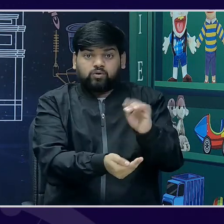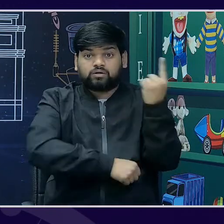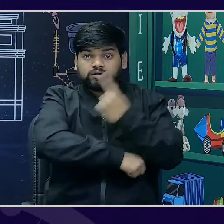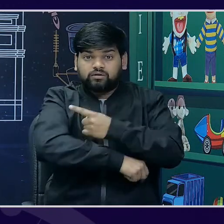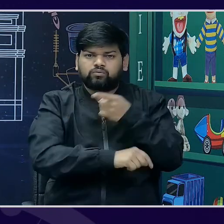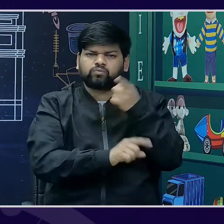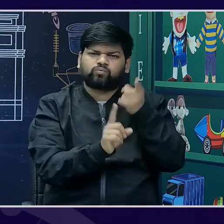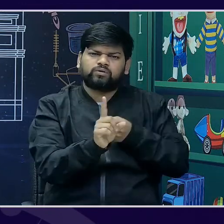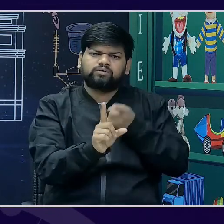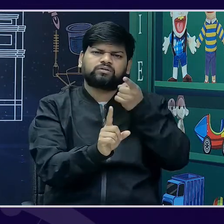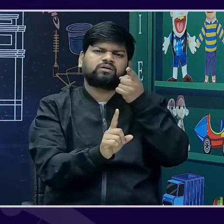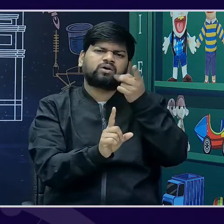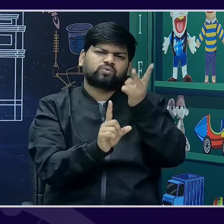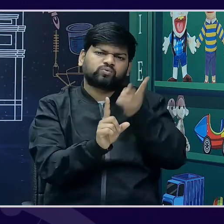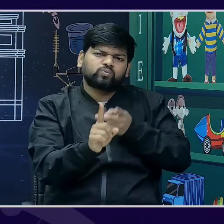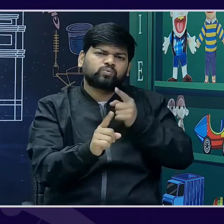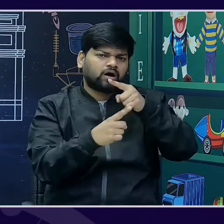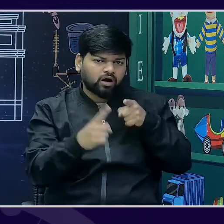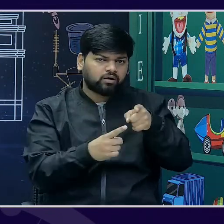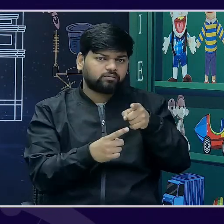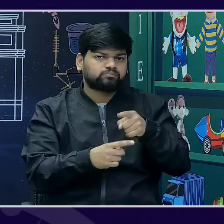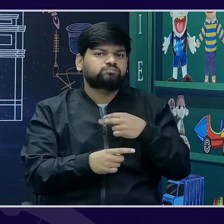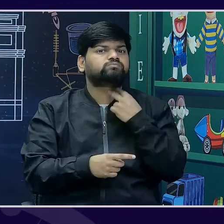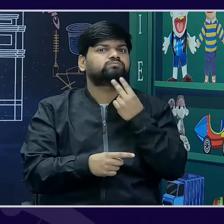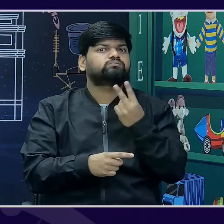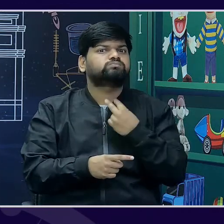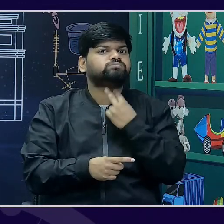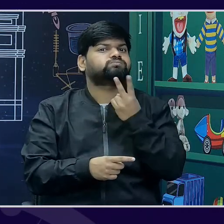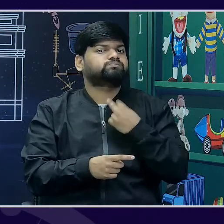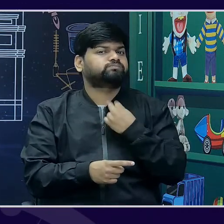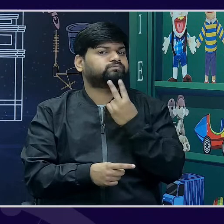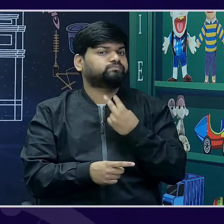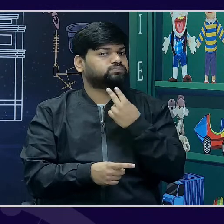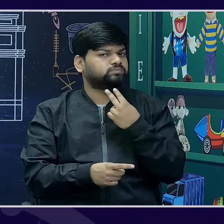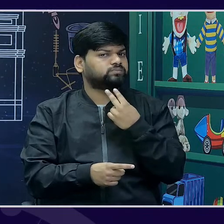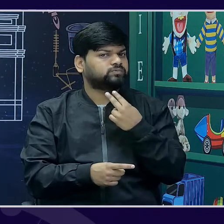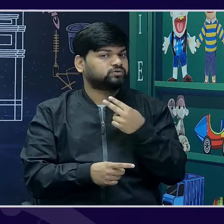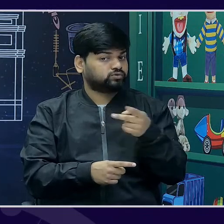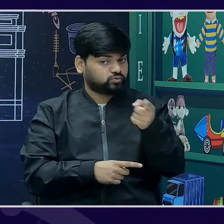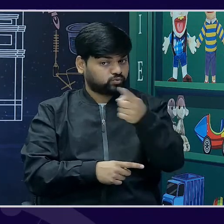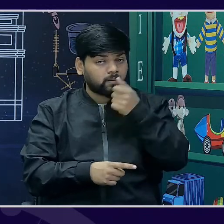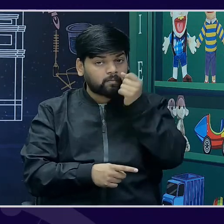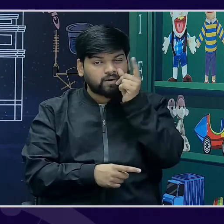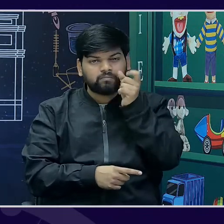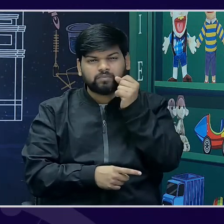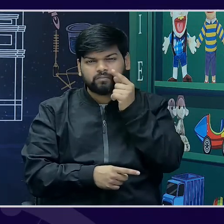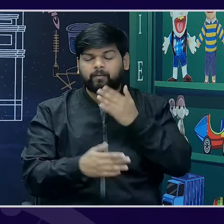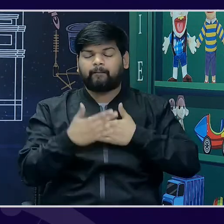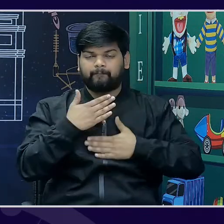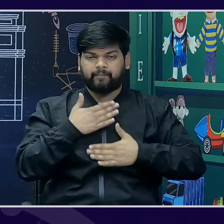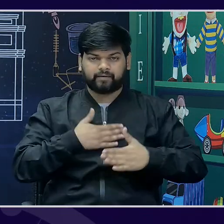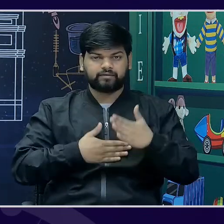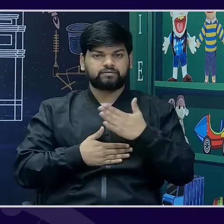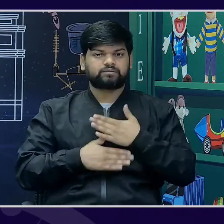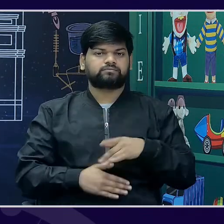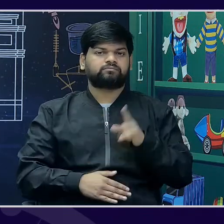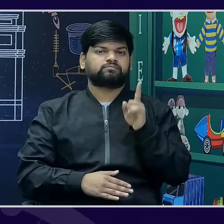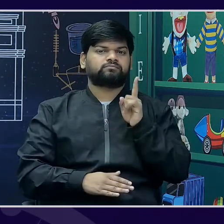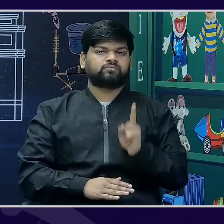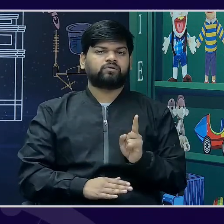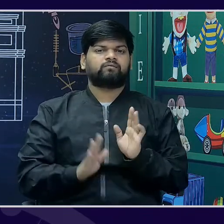least for 1.5 years to develop their vocabulary. The brain gets synapsed at different